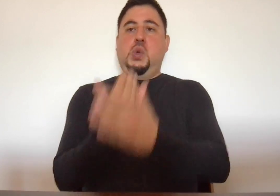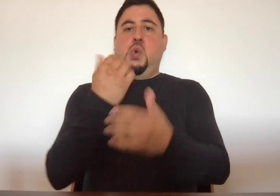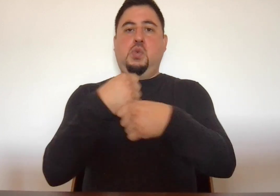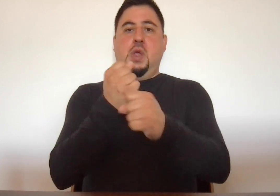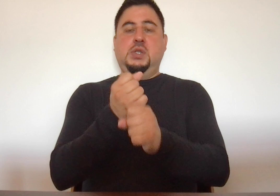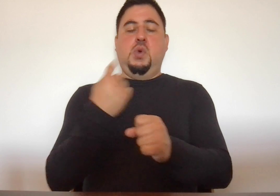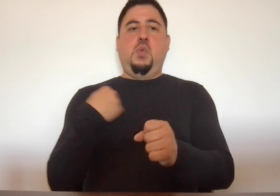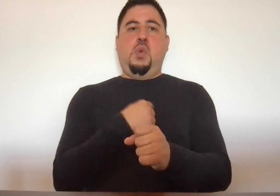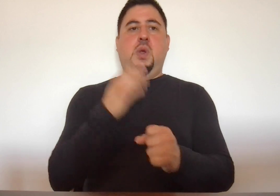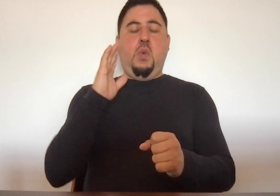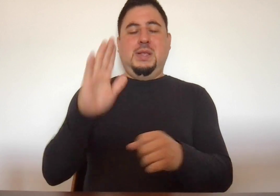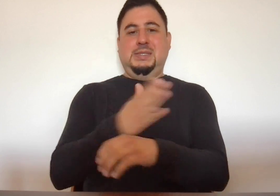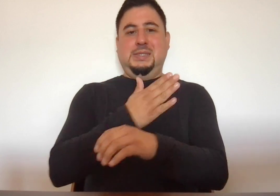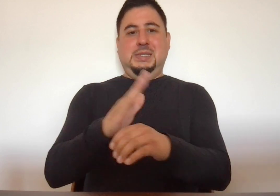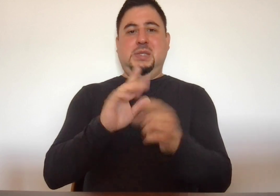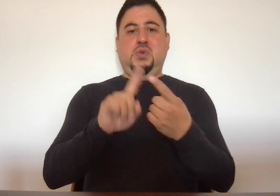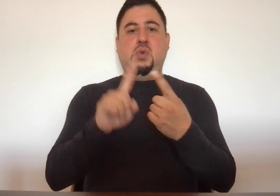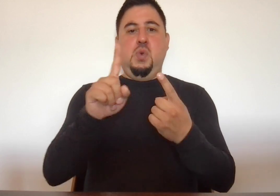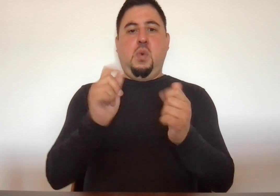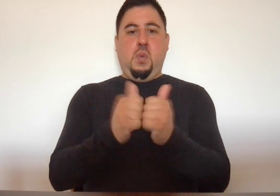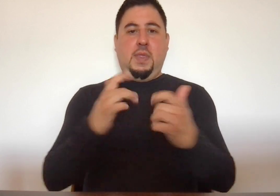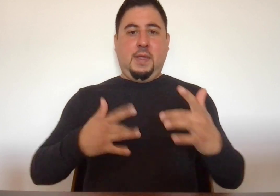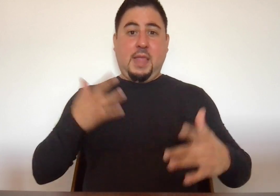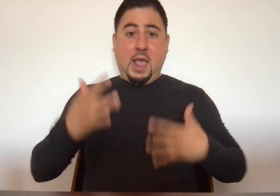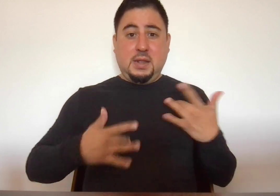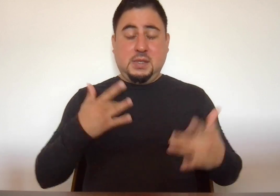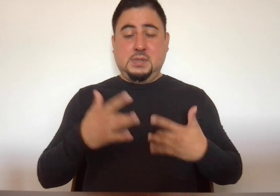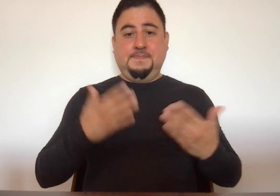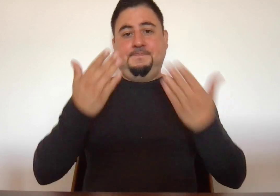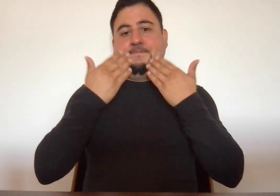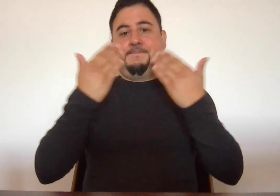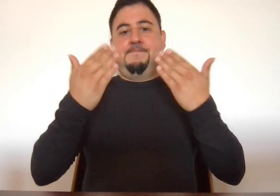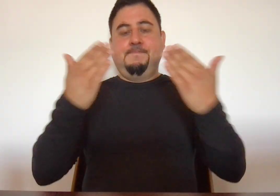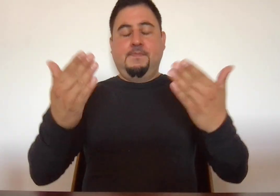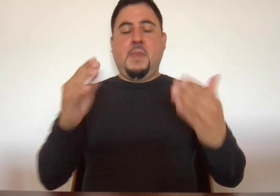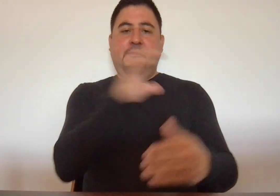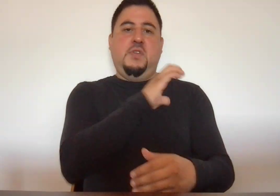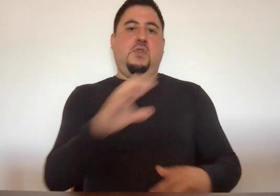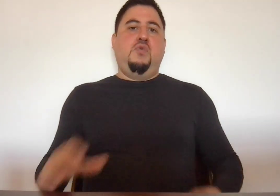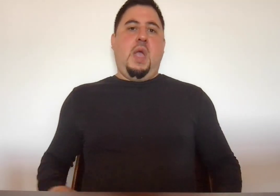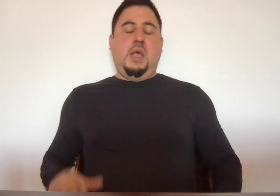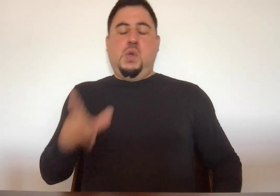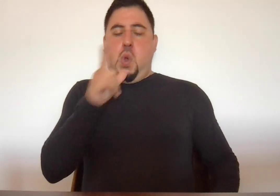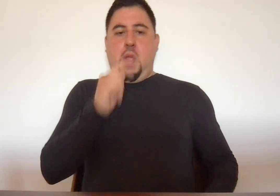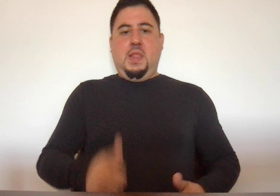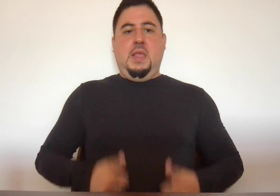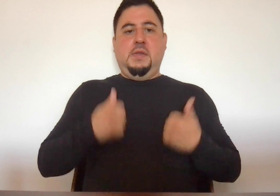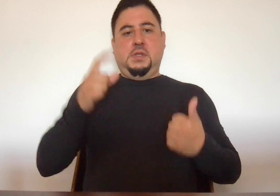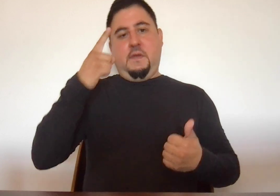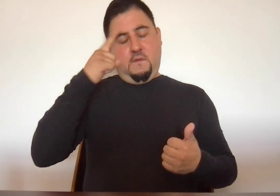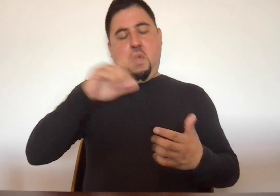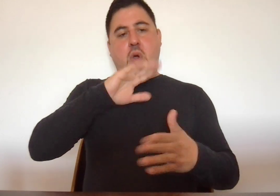we shall sing to you with gladness the thanksgiving of Christ who lives for all eternity.